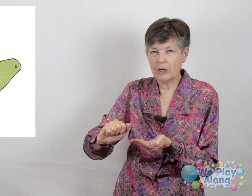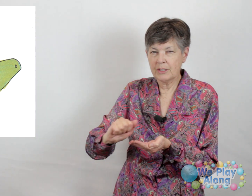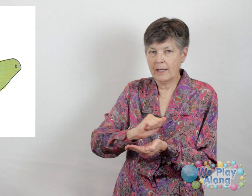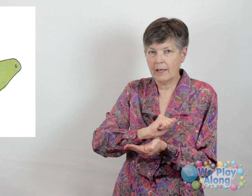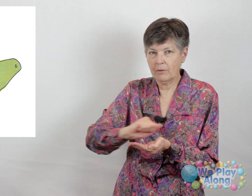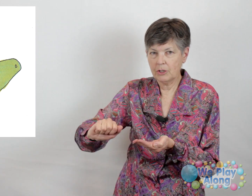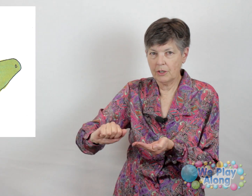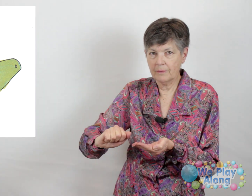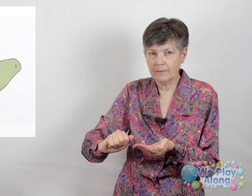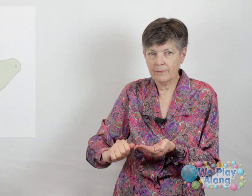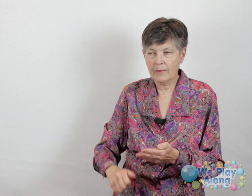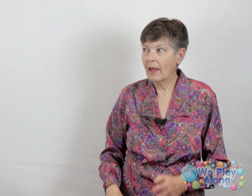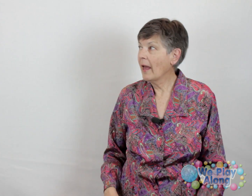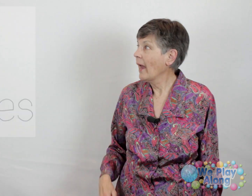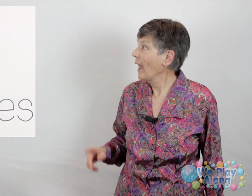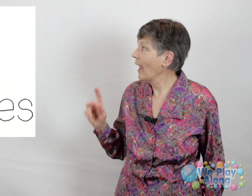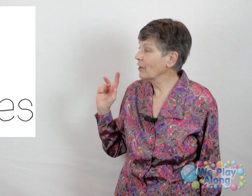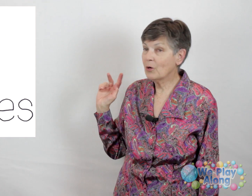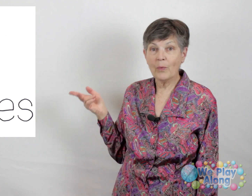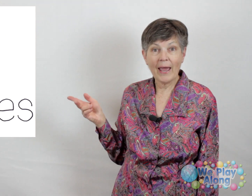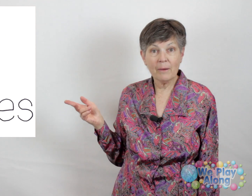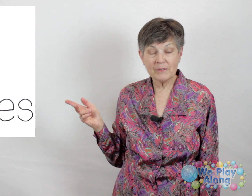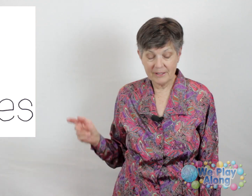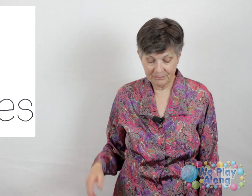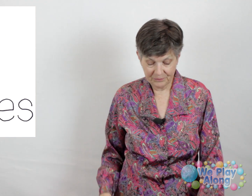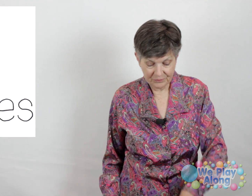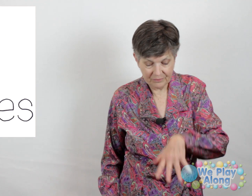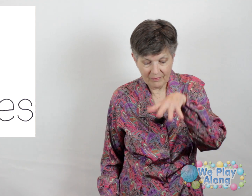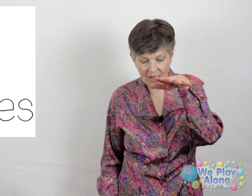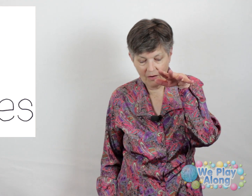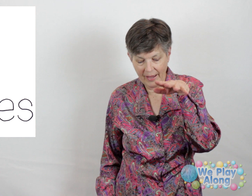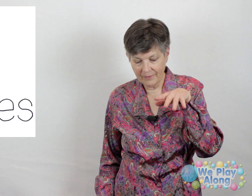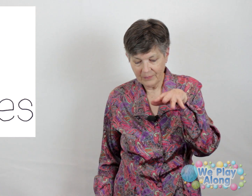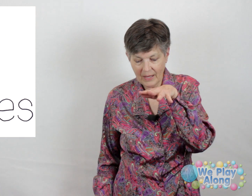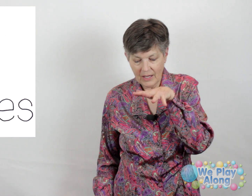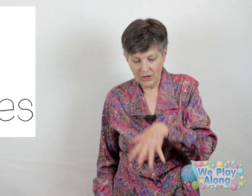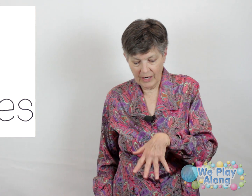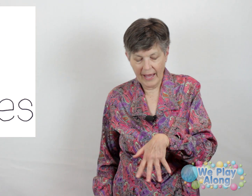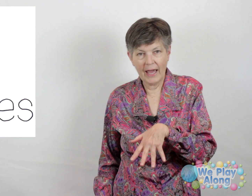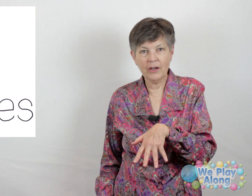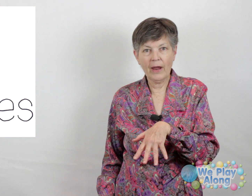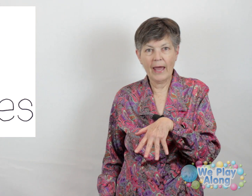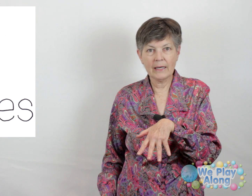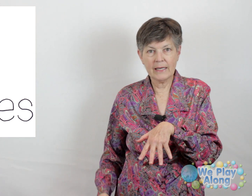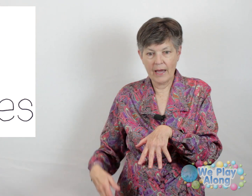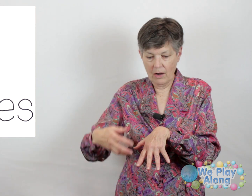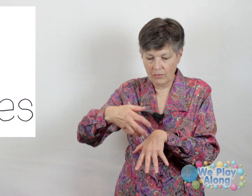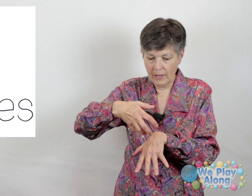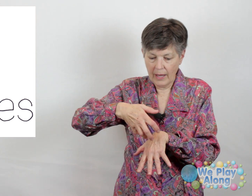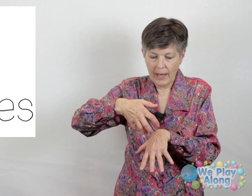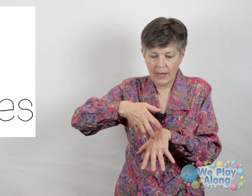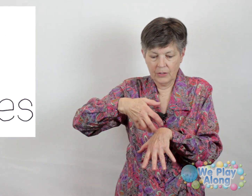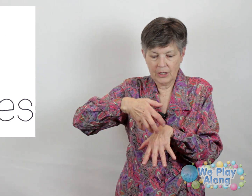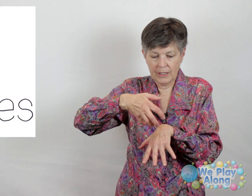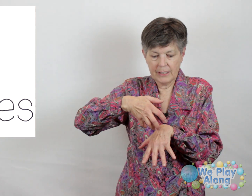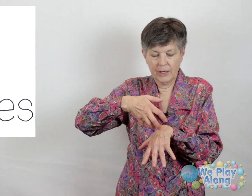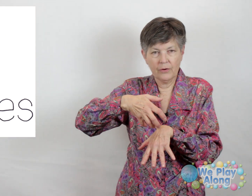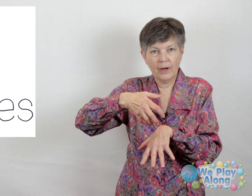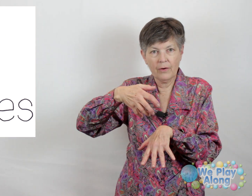British Sign Language here. And grapes, okay, you're going to hang your hand down, and you're going to take your other